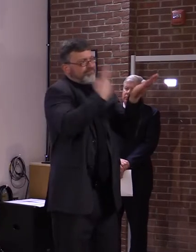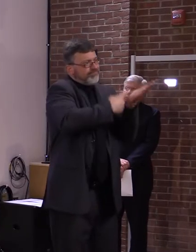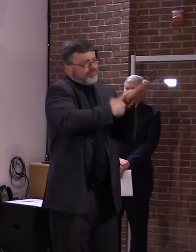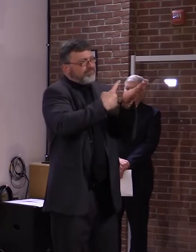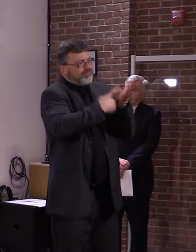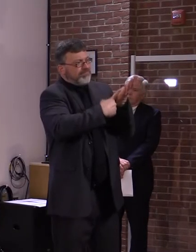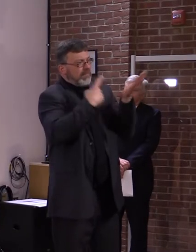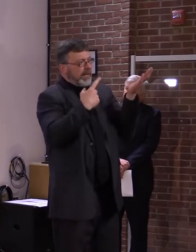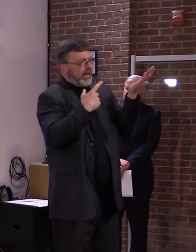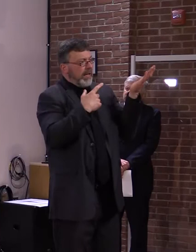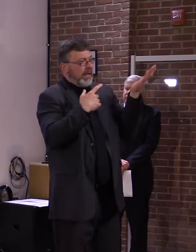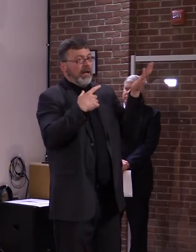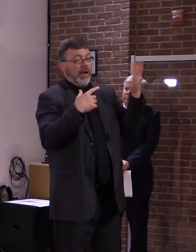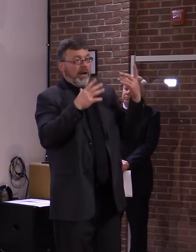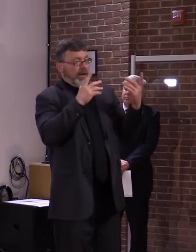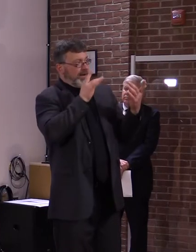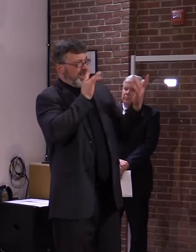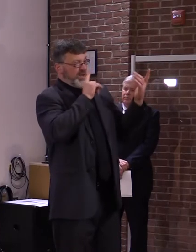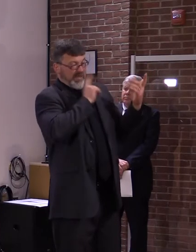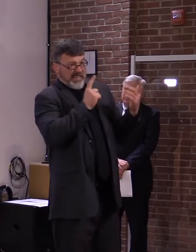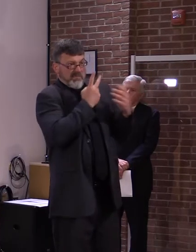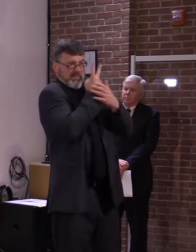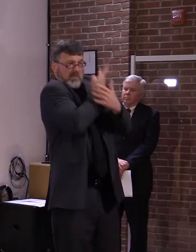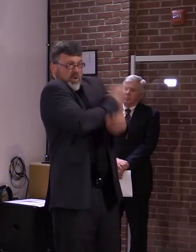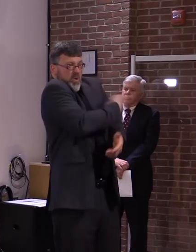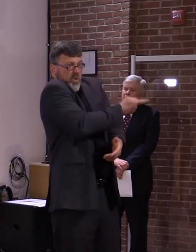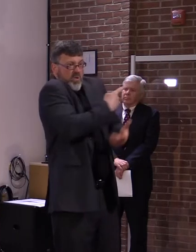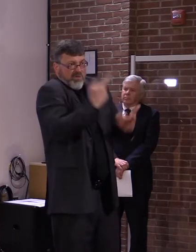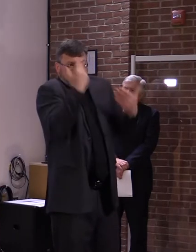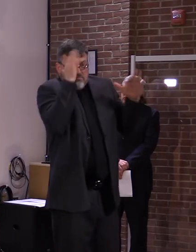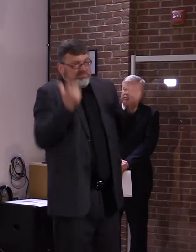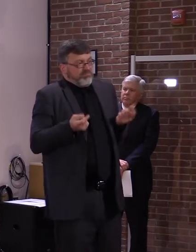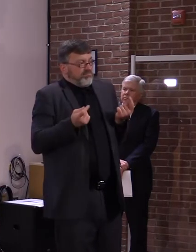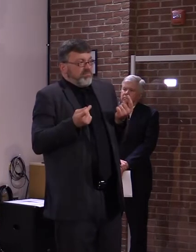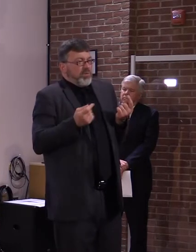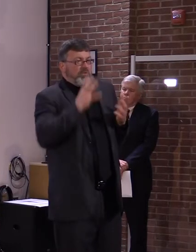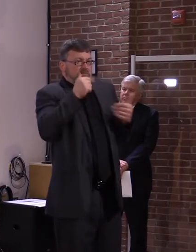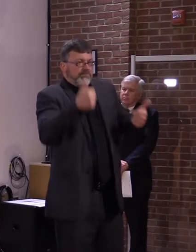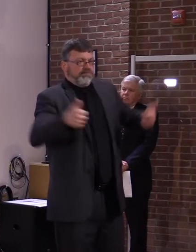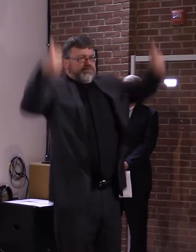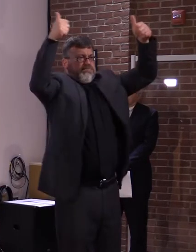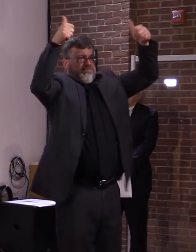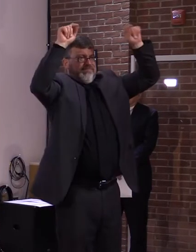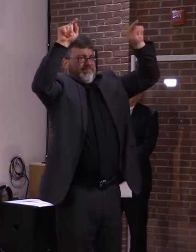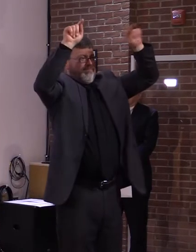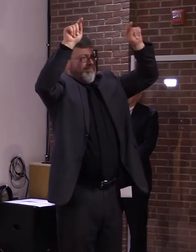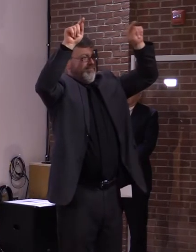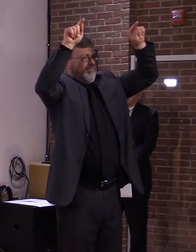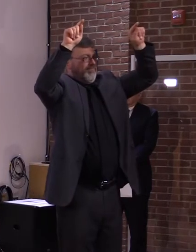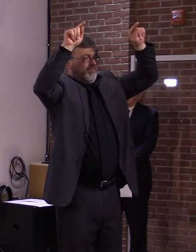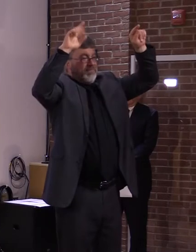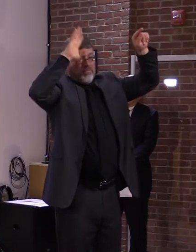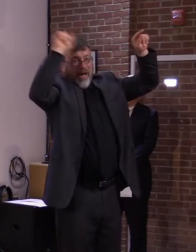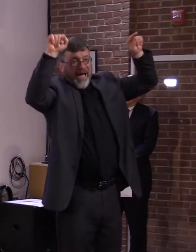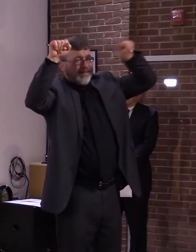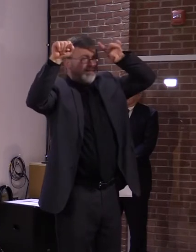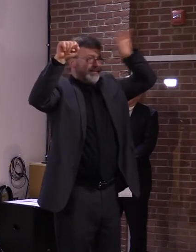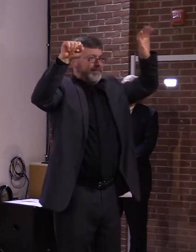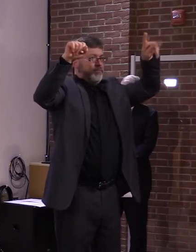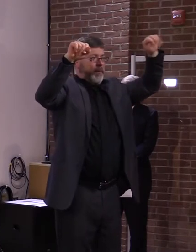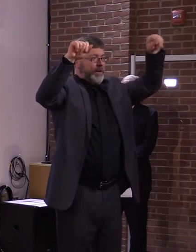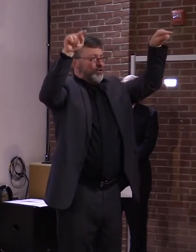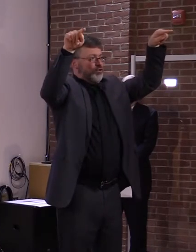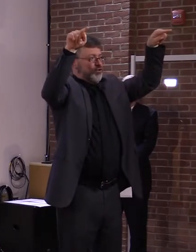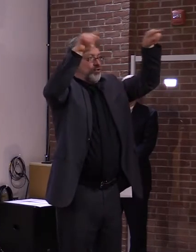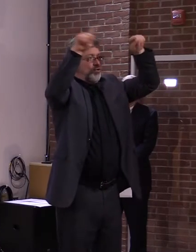to it as well. And they've made a lot of great progress in the number of first doses they've gotten out.